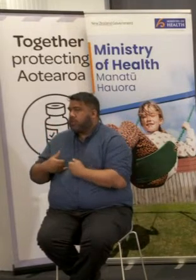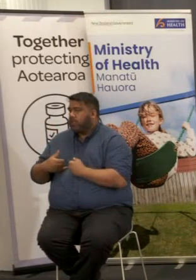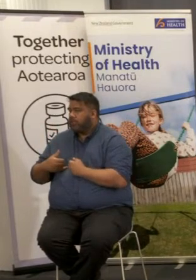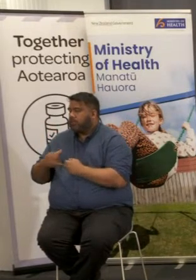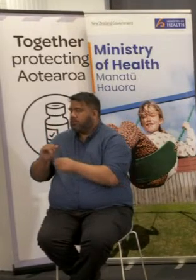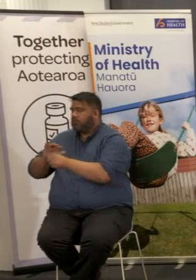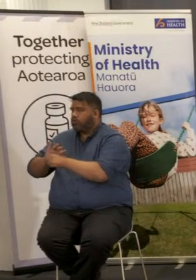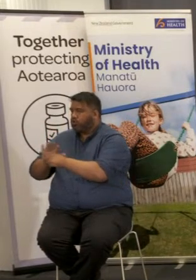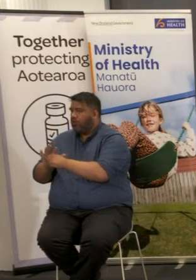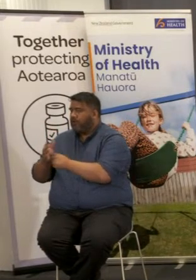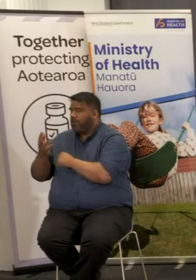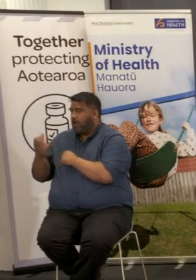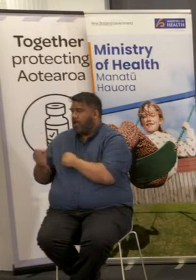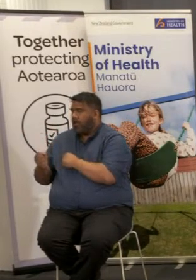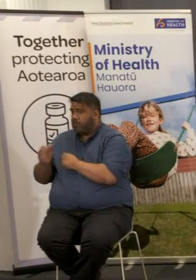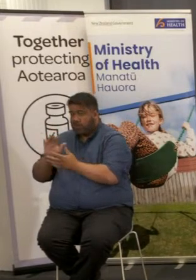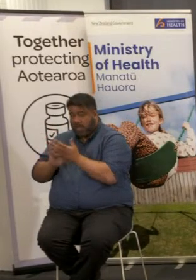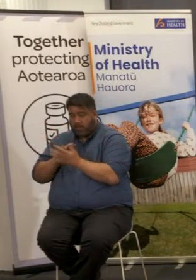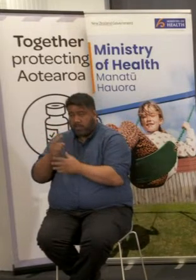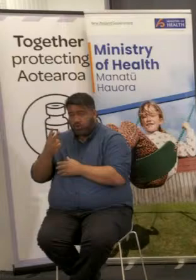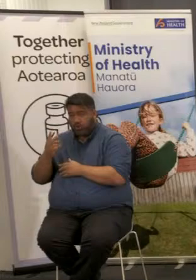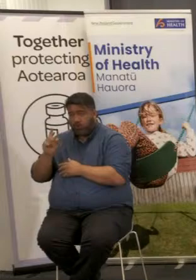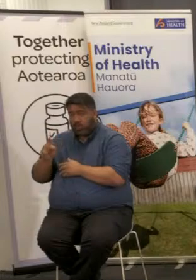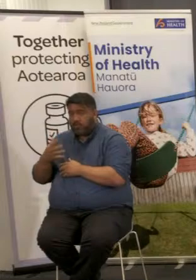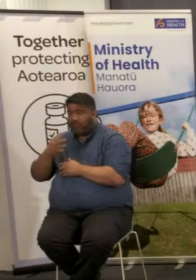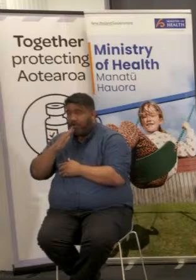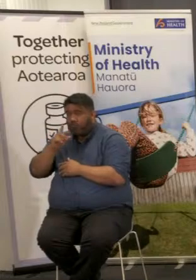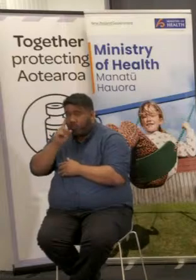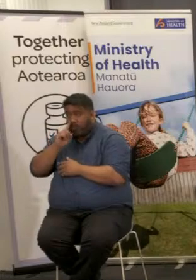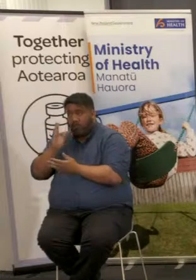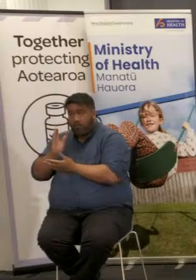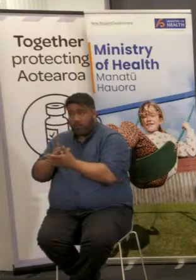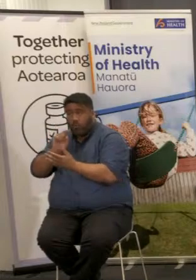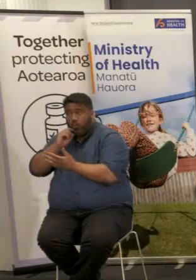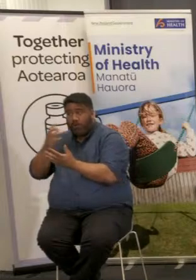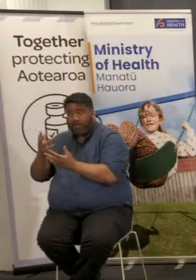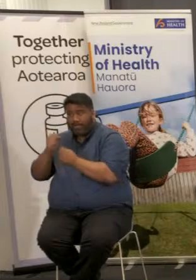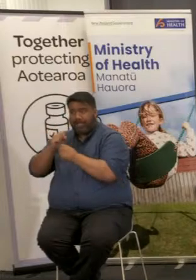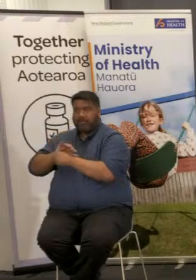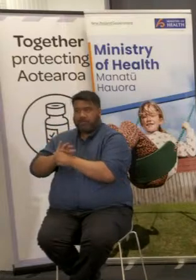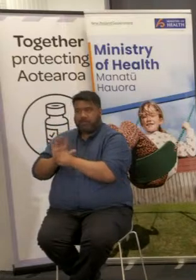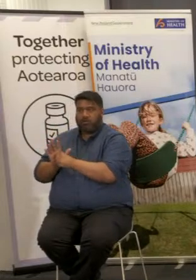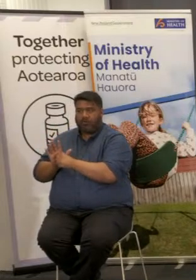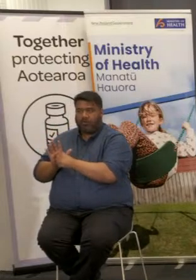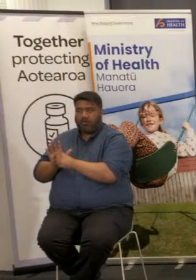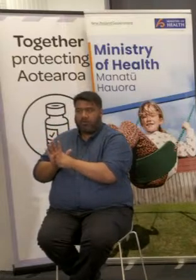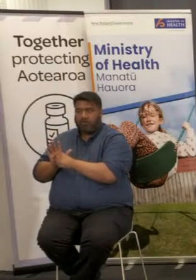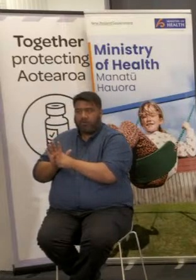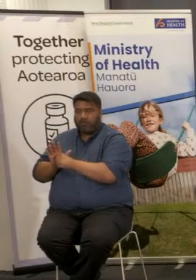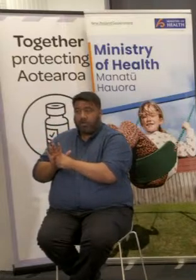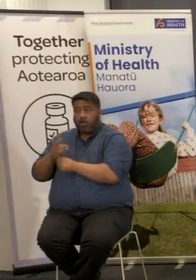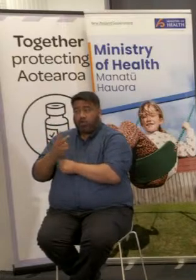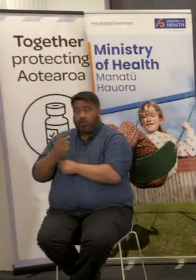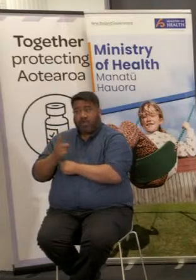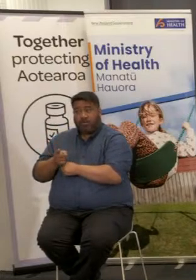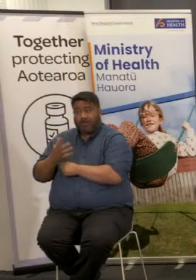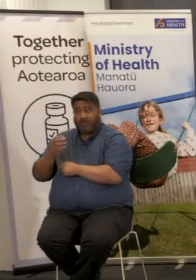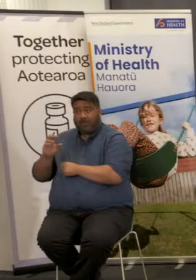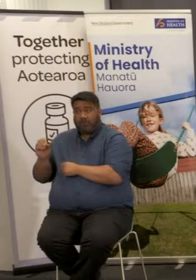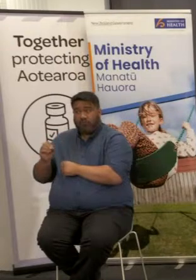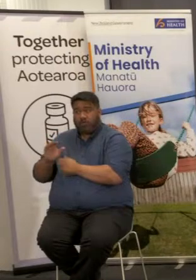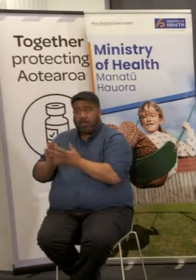but about half, 2,500, would become symptomatic cases, leading to